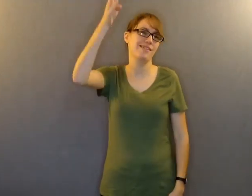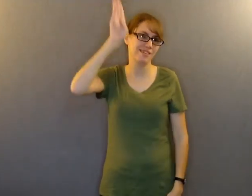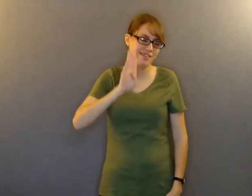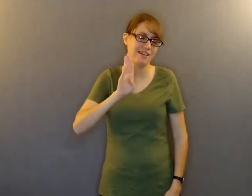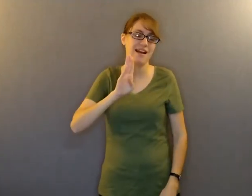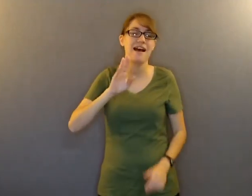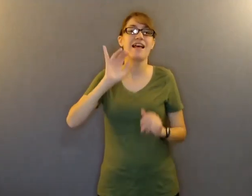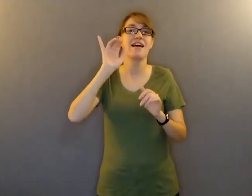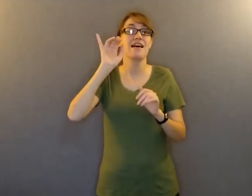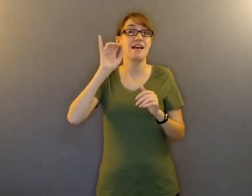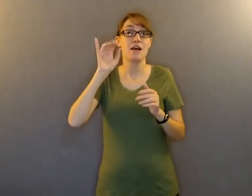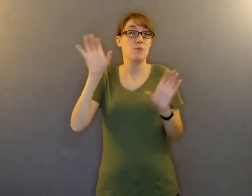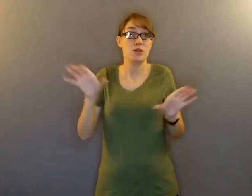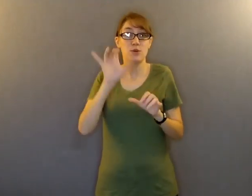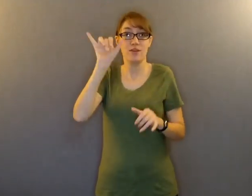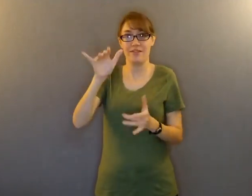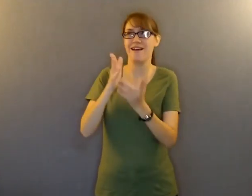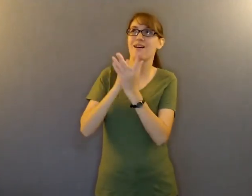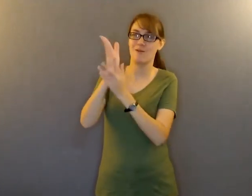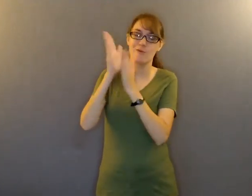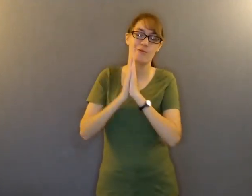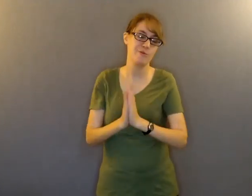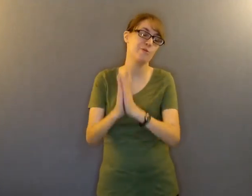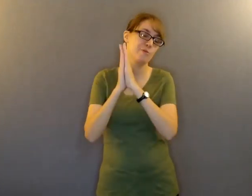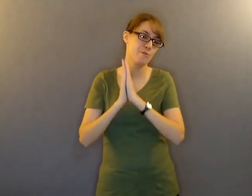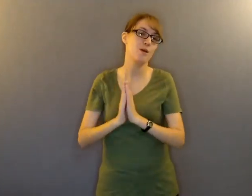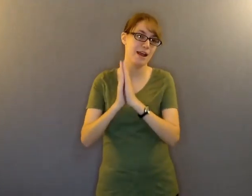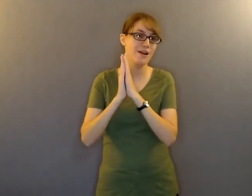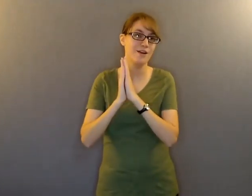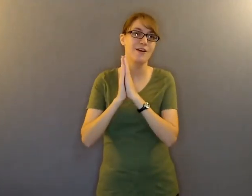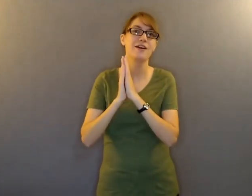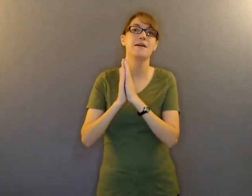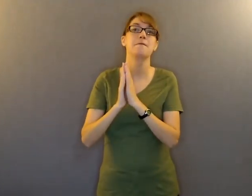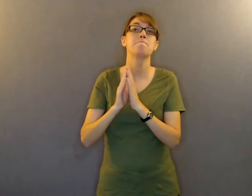talk with God. And we can do that through prayer.